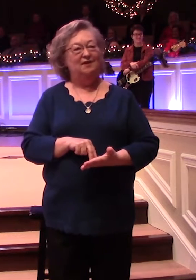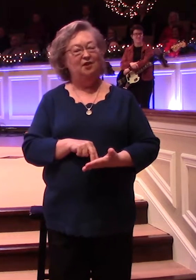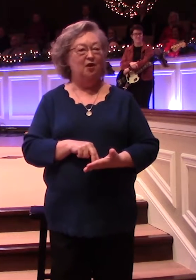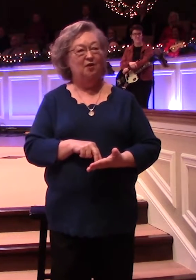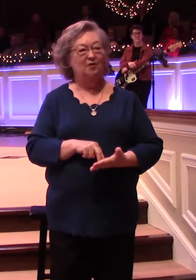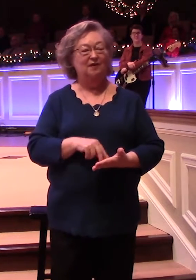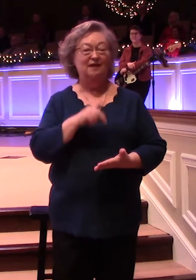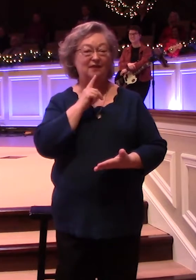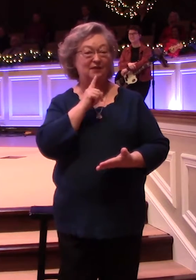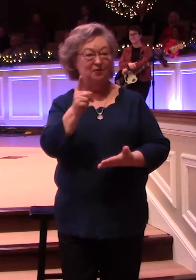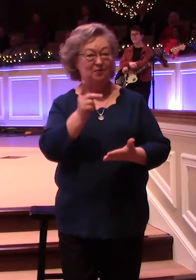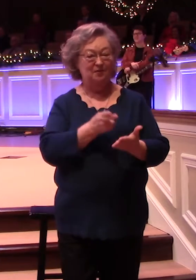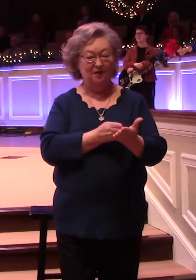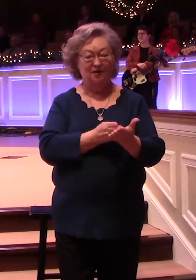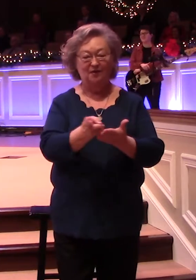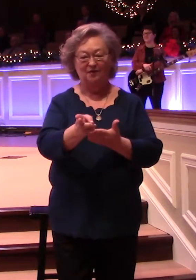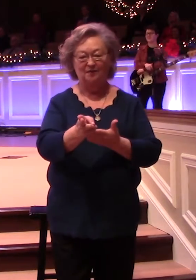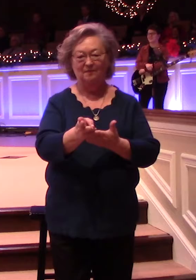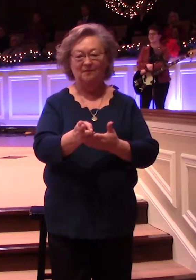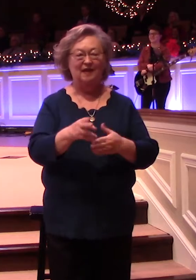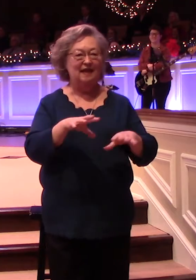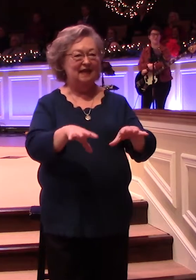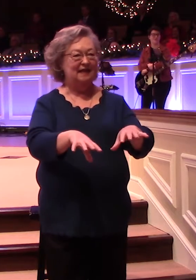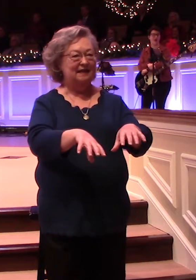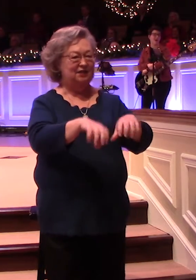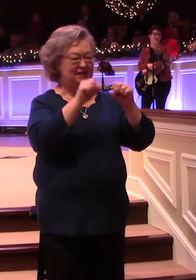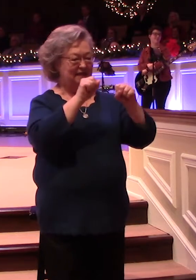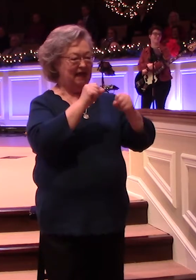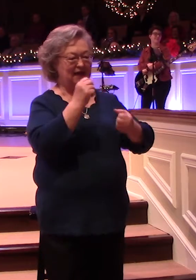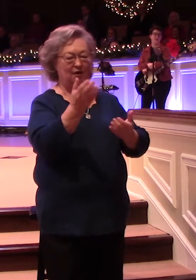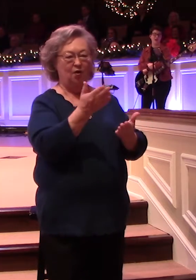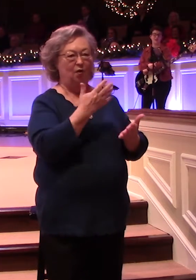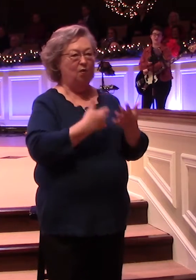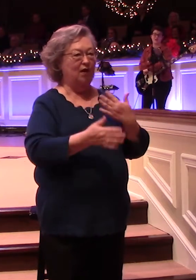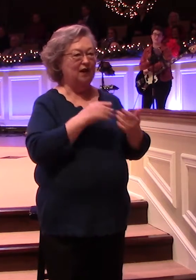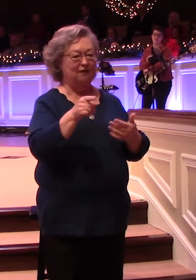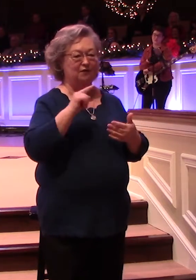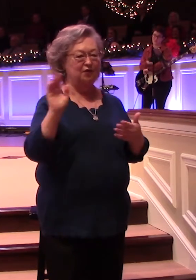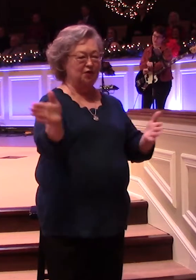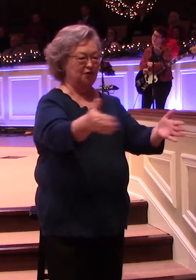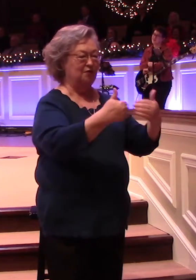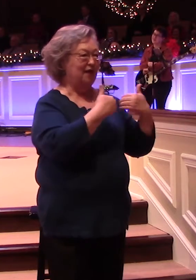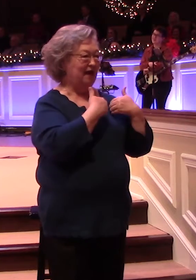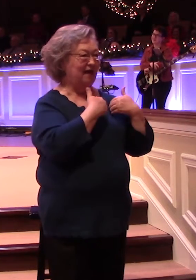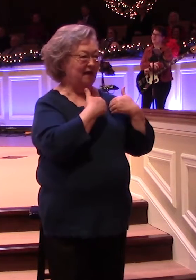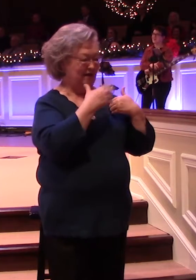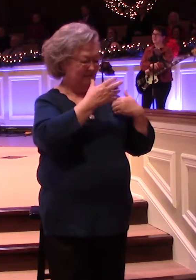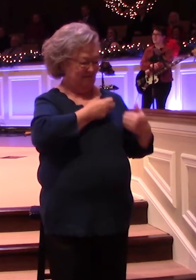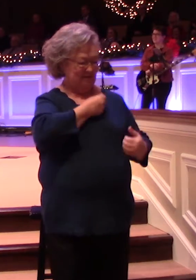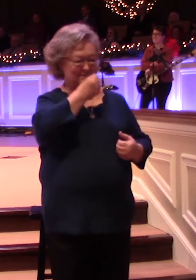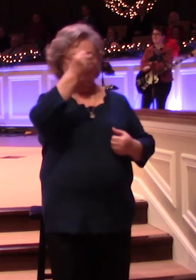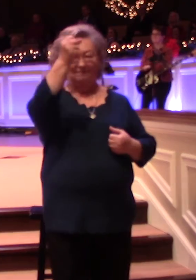told, take whatever you have and give it away.